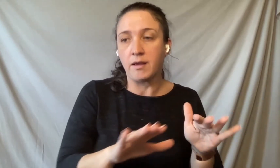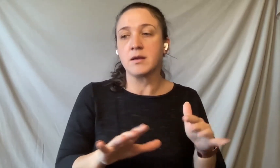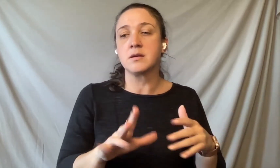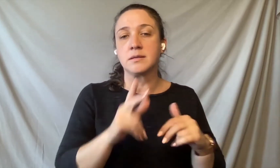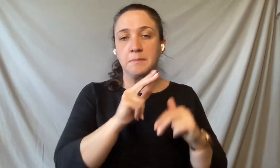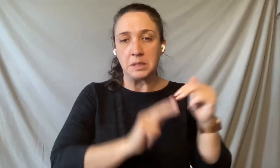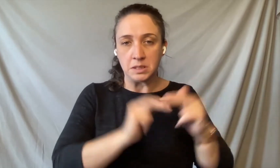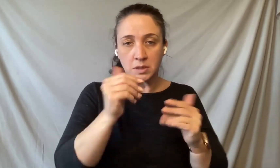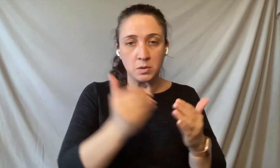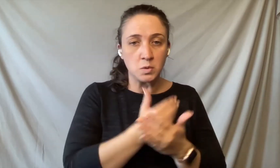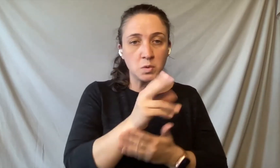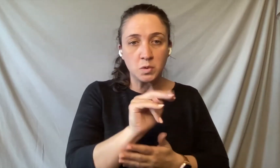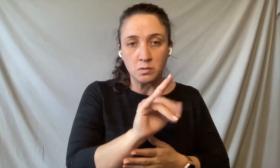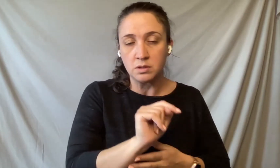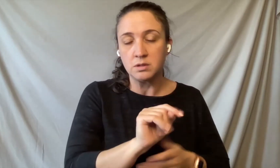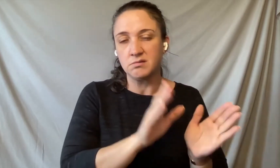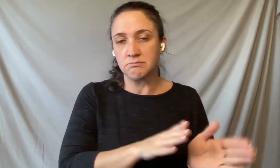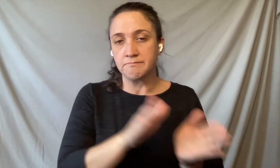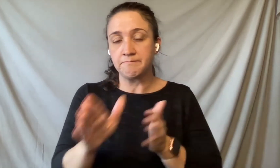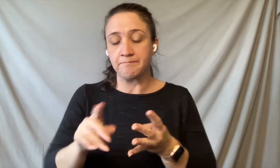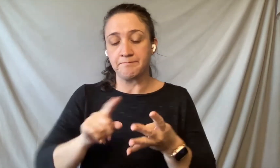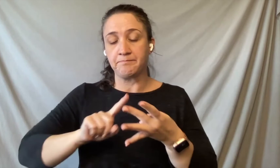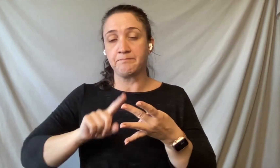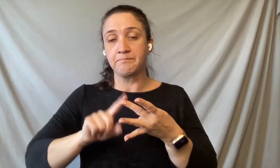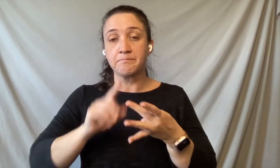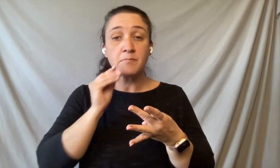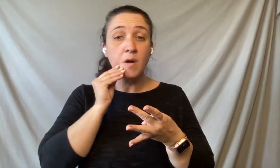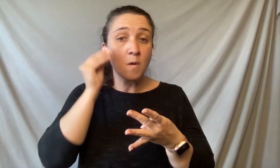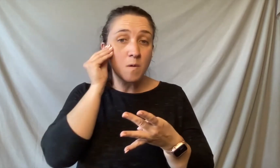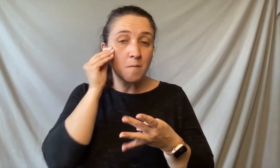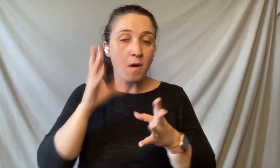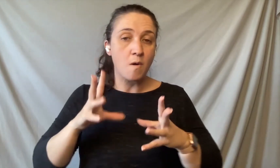thing. 2, we have home ownership.